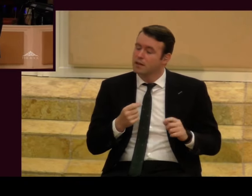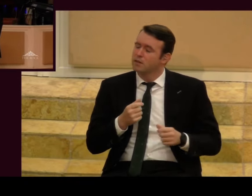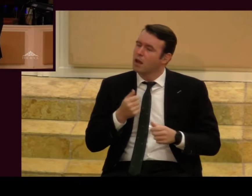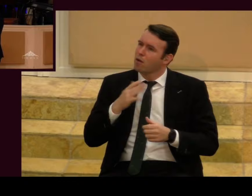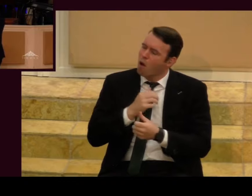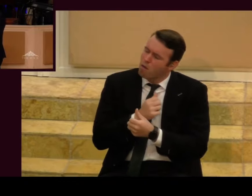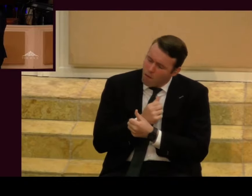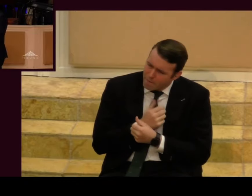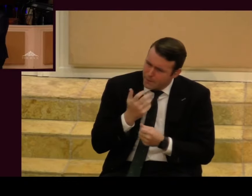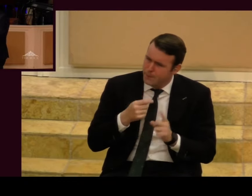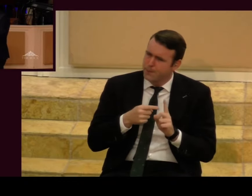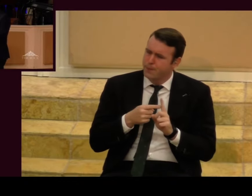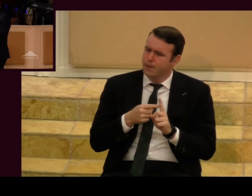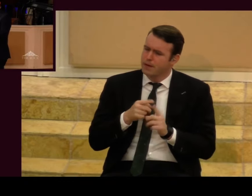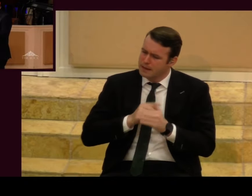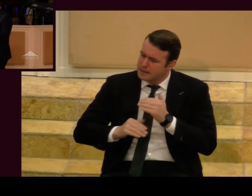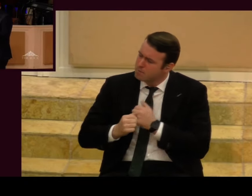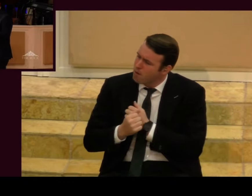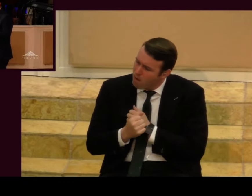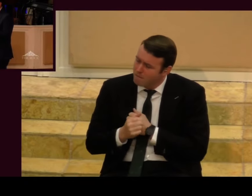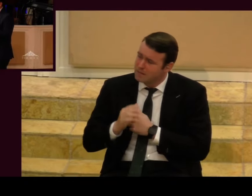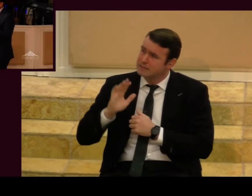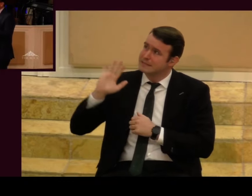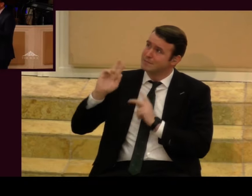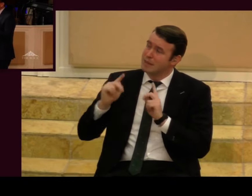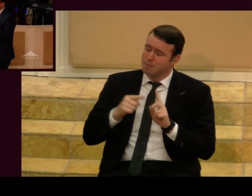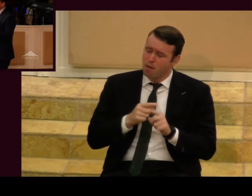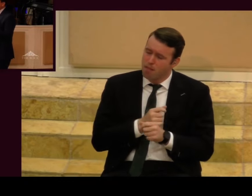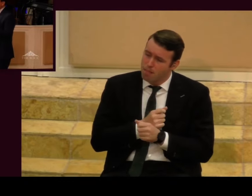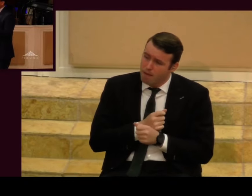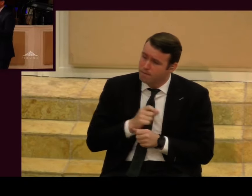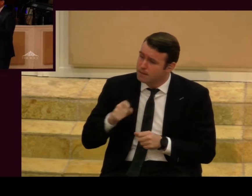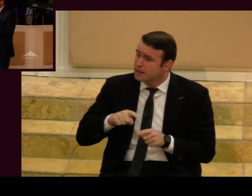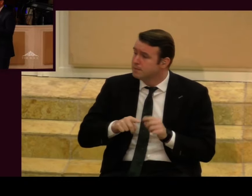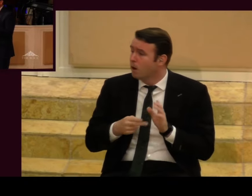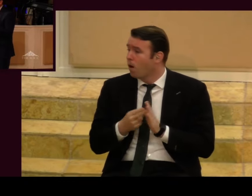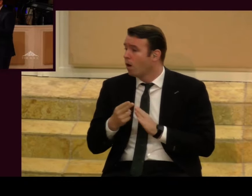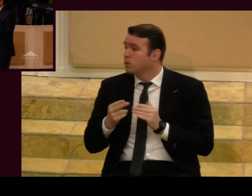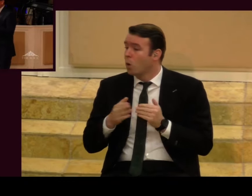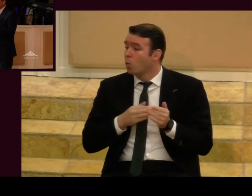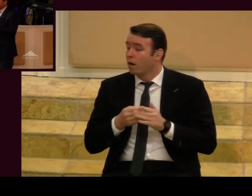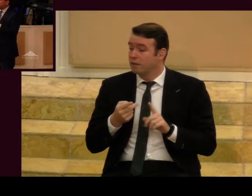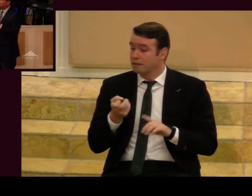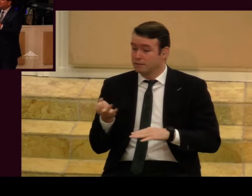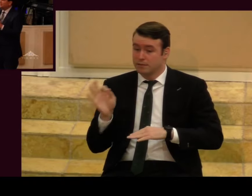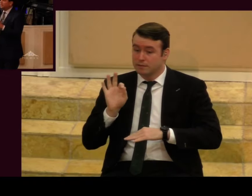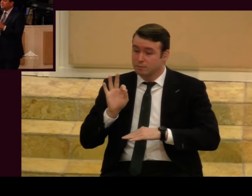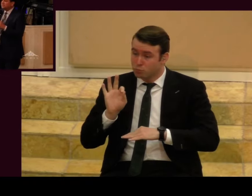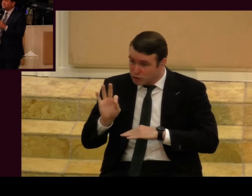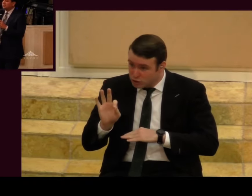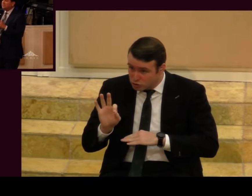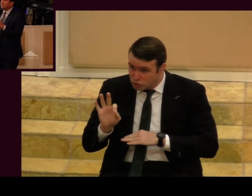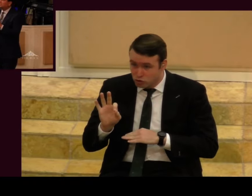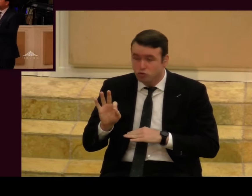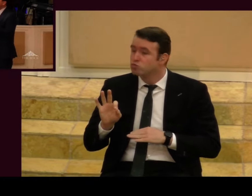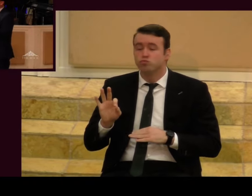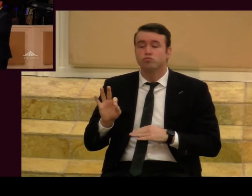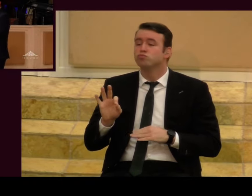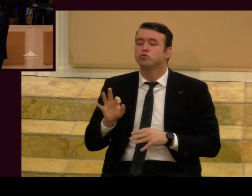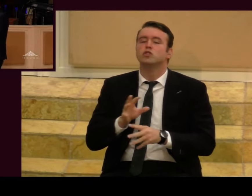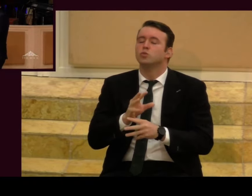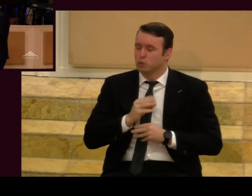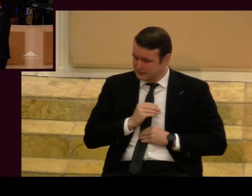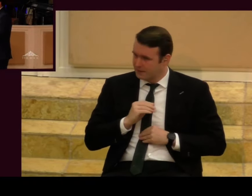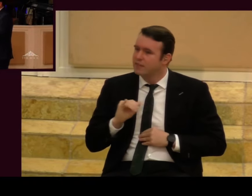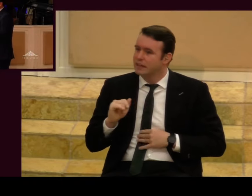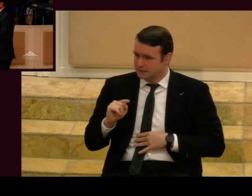of loving God and the kingdom and his people, amen, but I'm just going to tell you, whatever he's getting ready to preach, just get